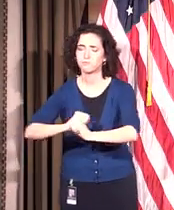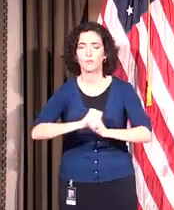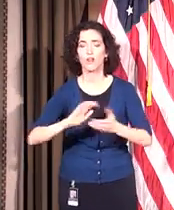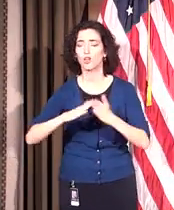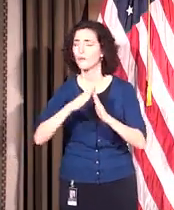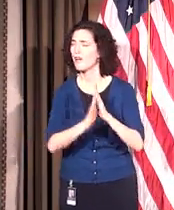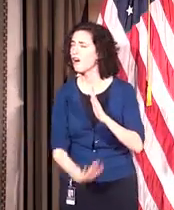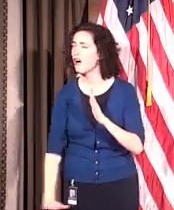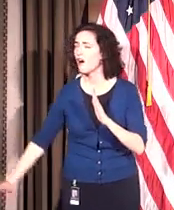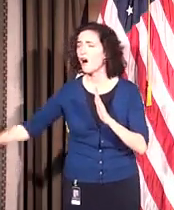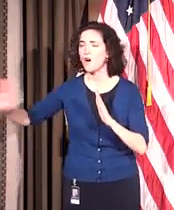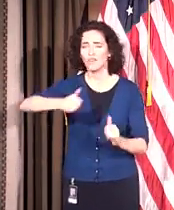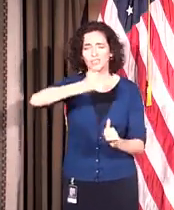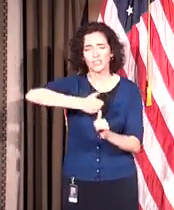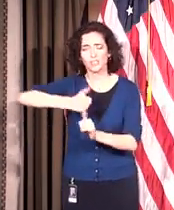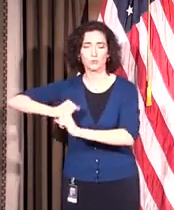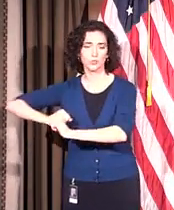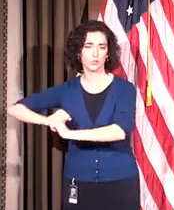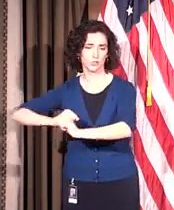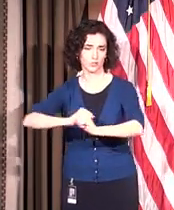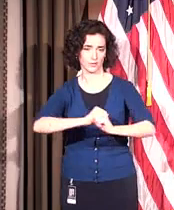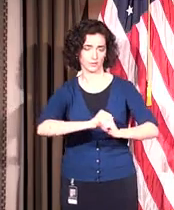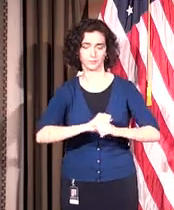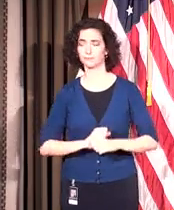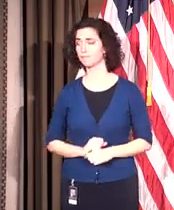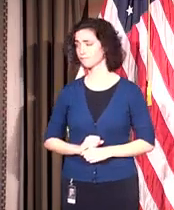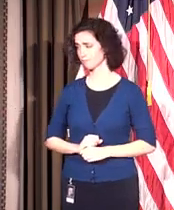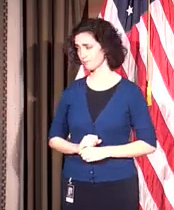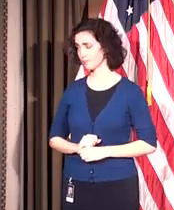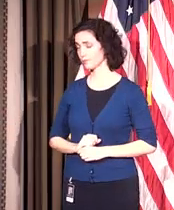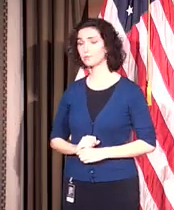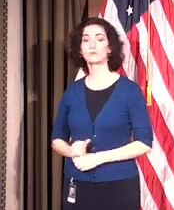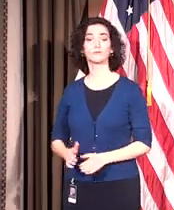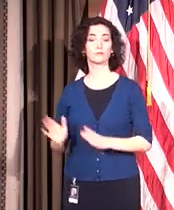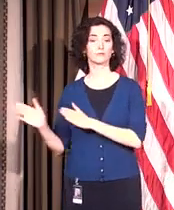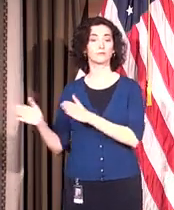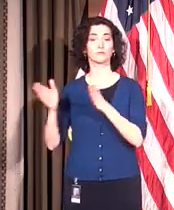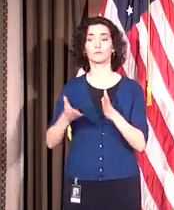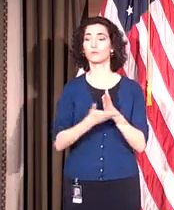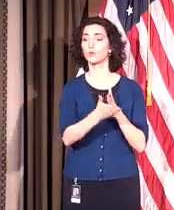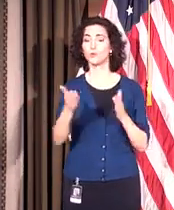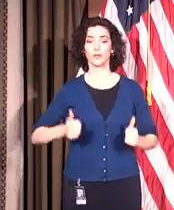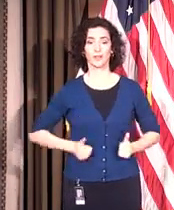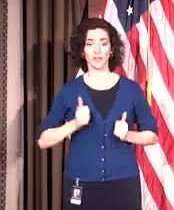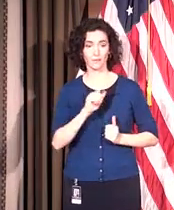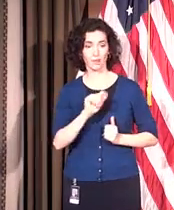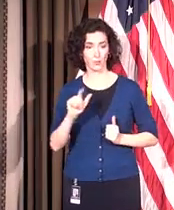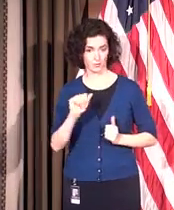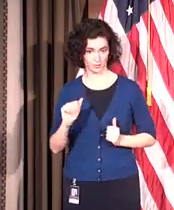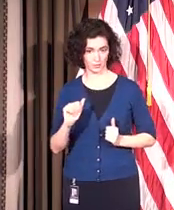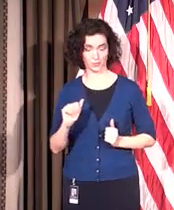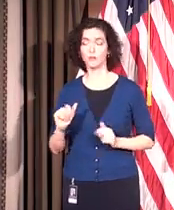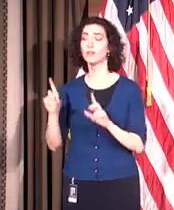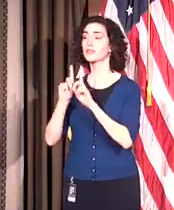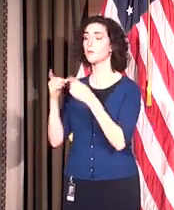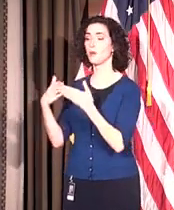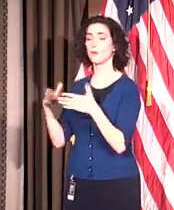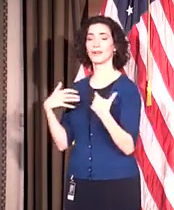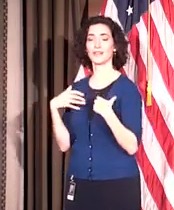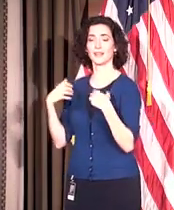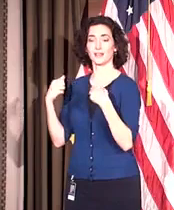communities. To our citizens, as we begin a new era with the Department of Public